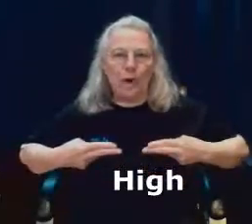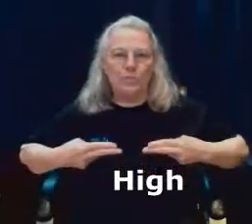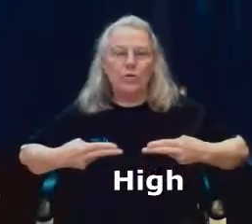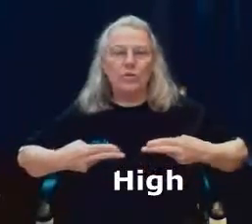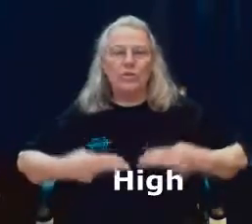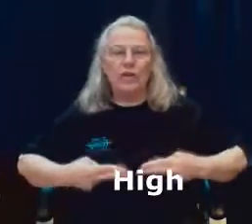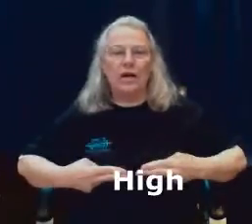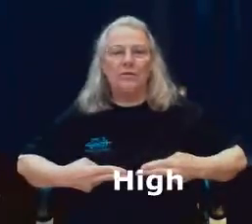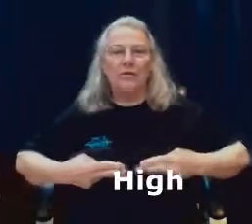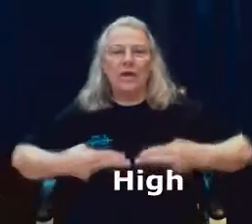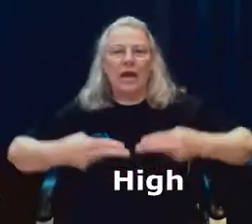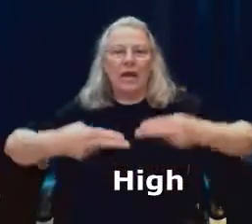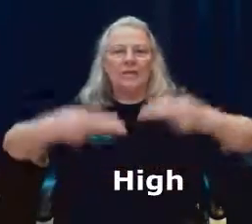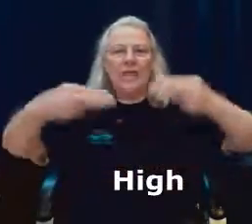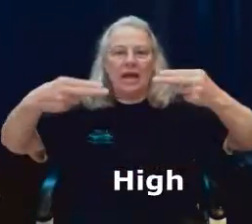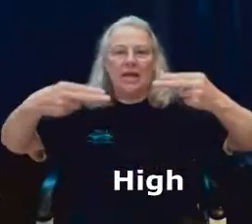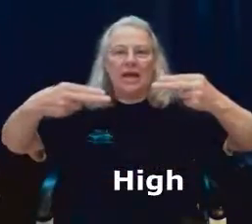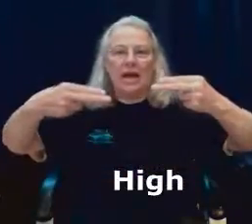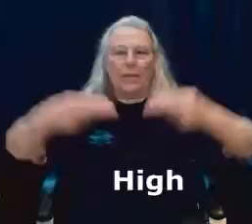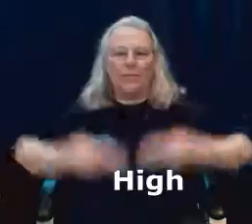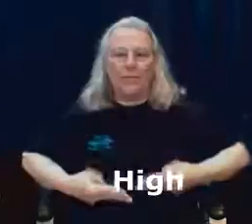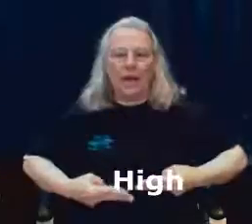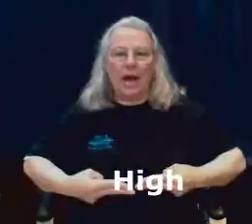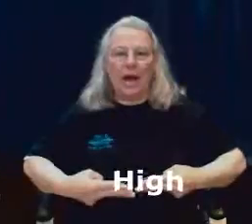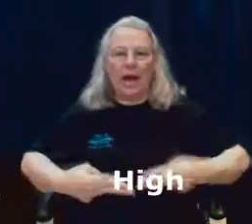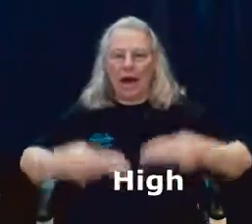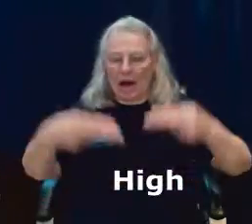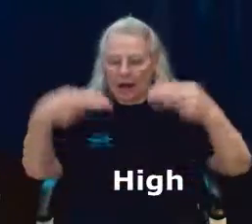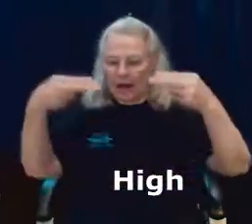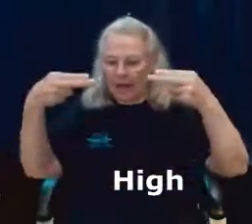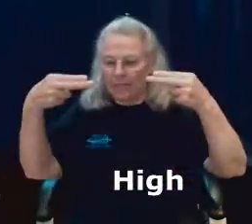palm toward yourself, and take it up. High.